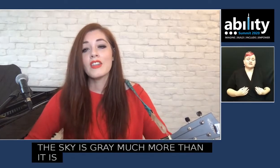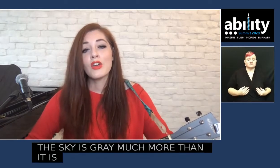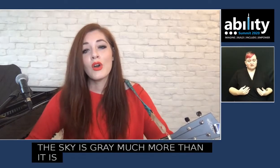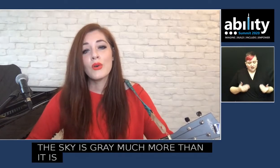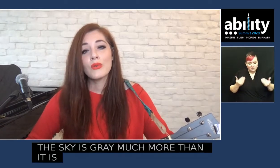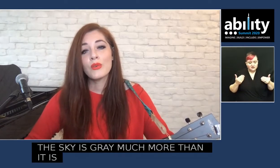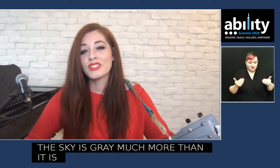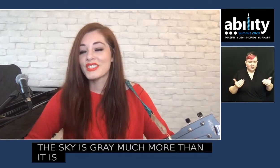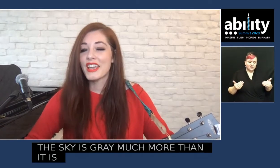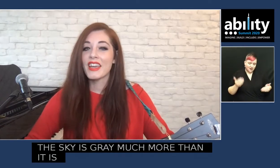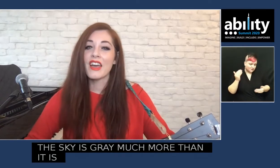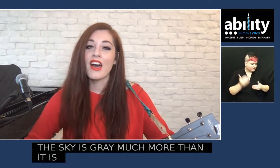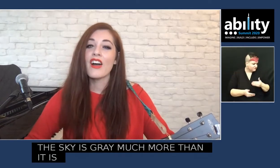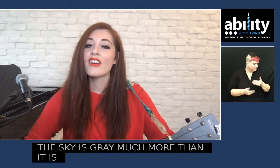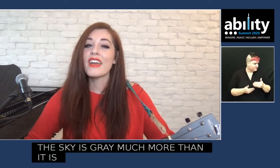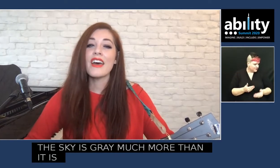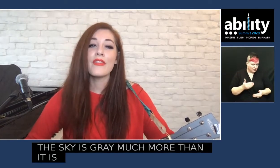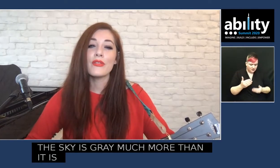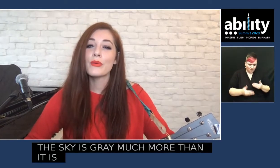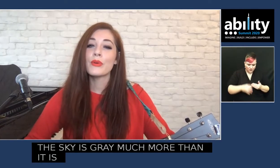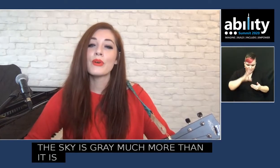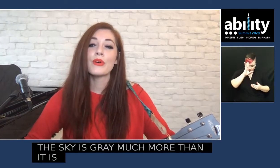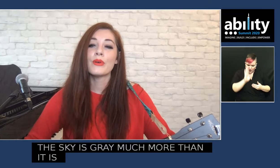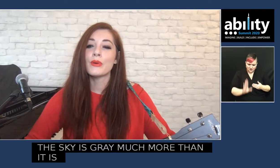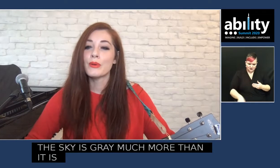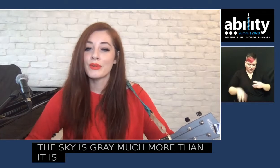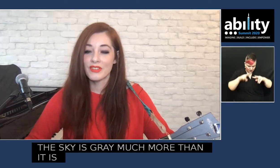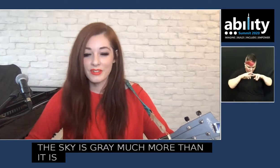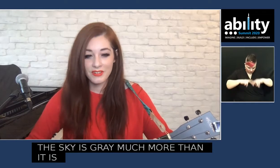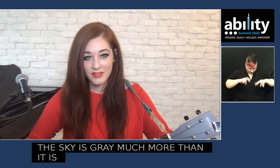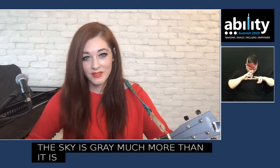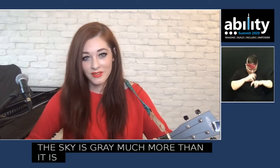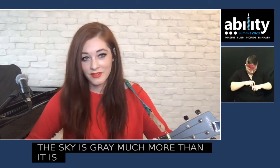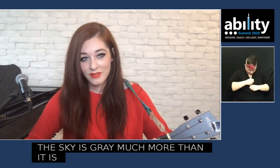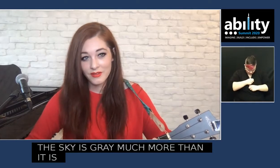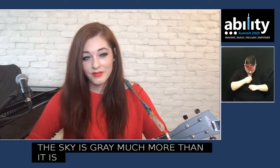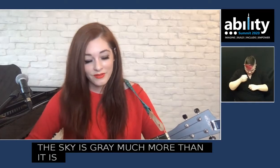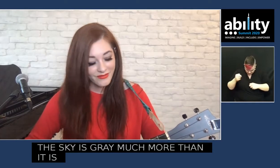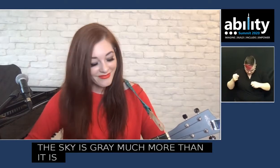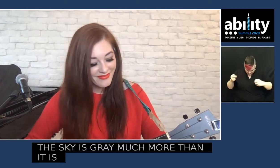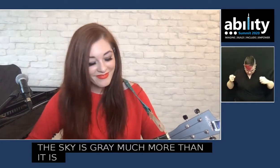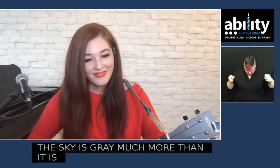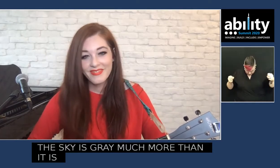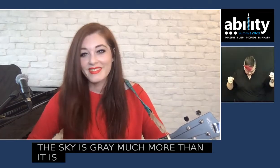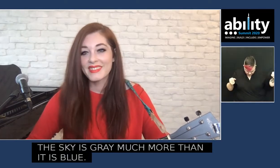But I know one day I'll get through,